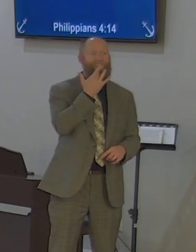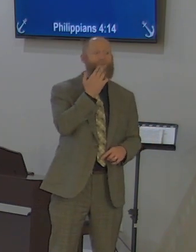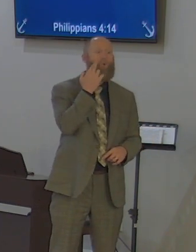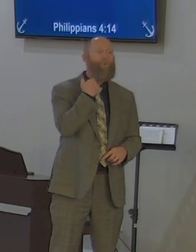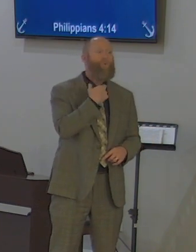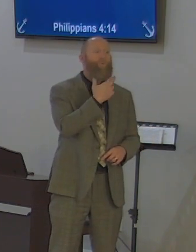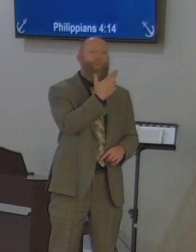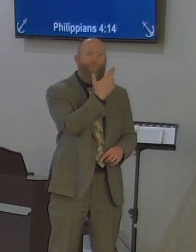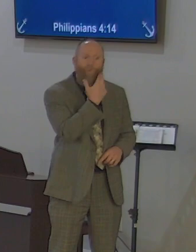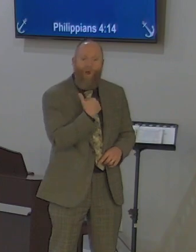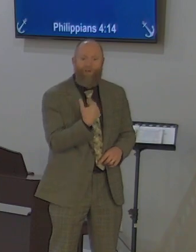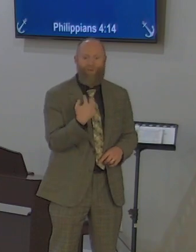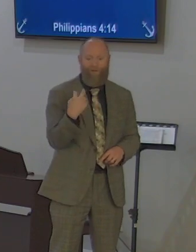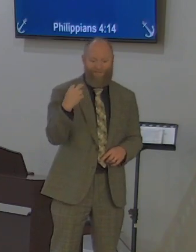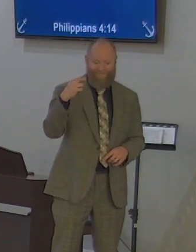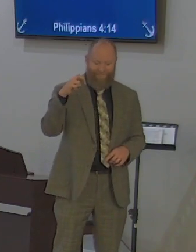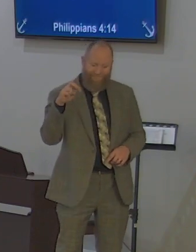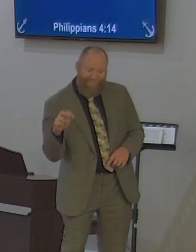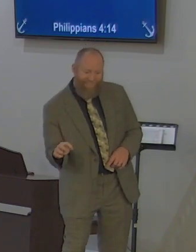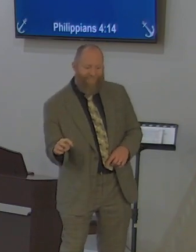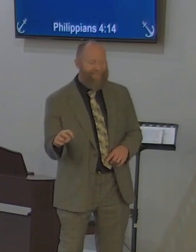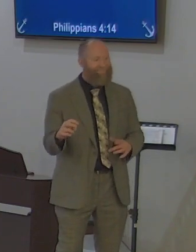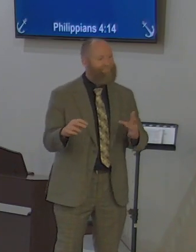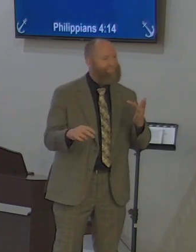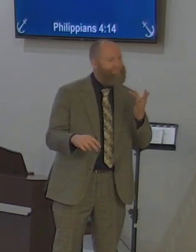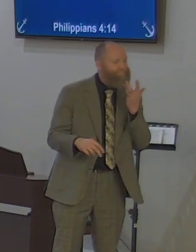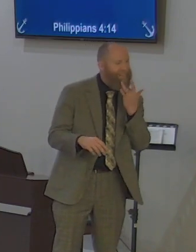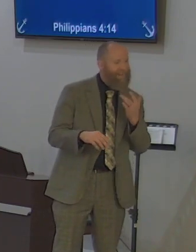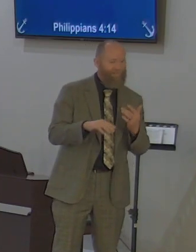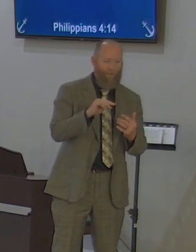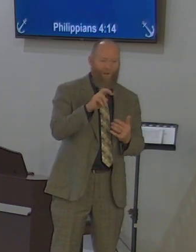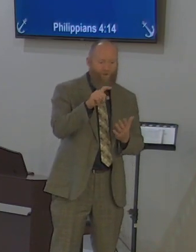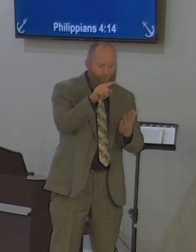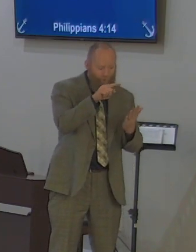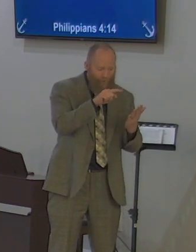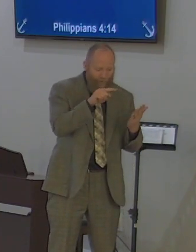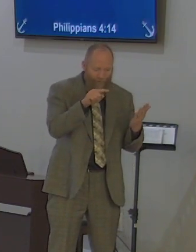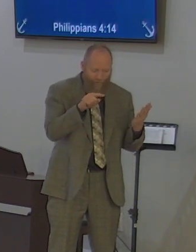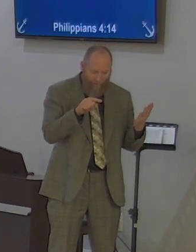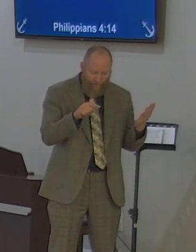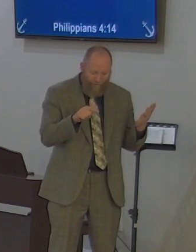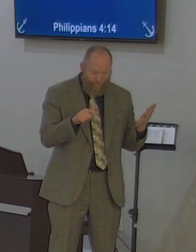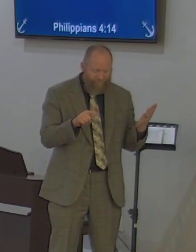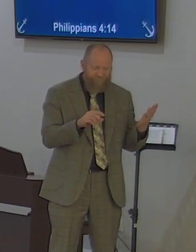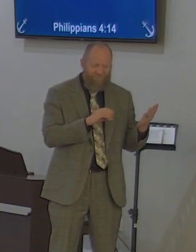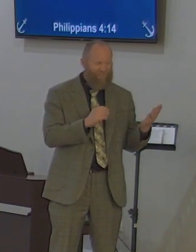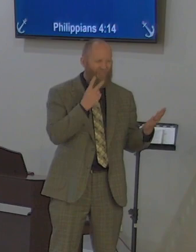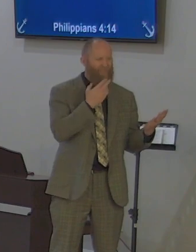to encourage you. You sit down there with your favorite menu and go, what do you want? And say, nothing there looks good to me.